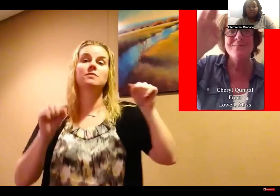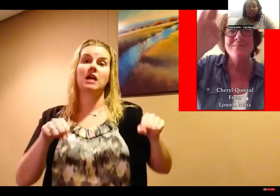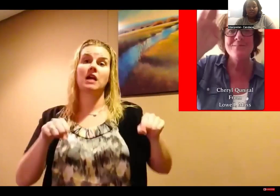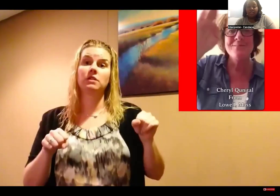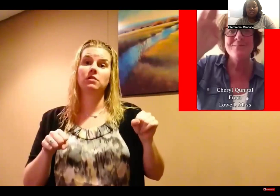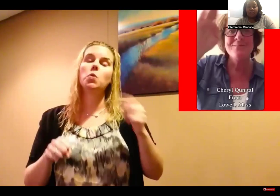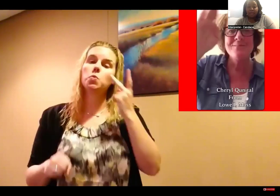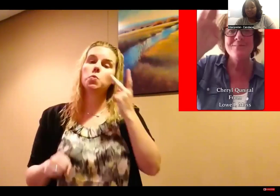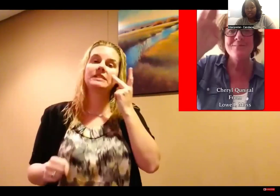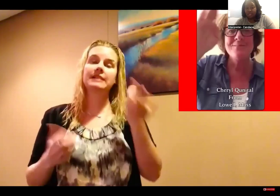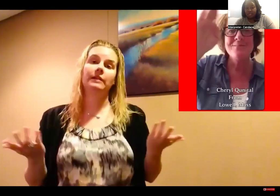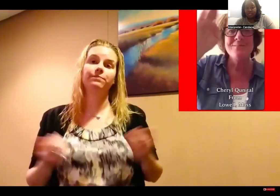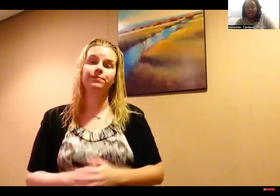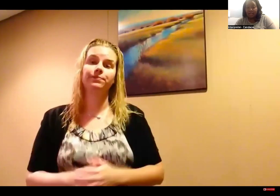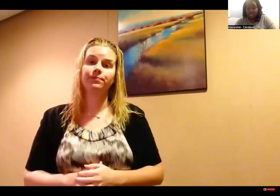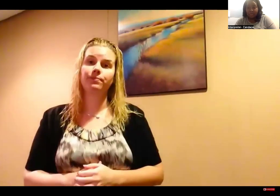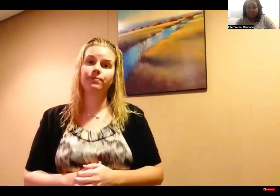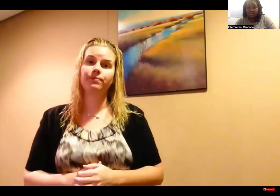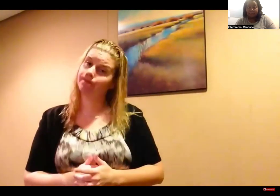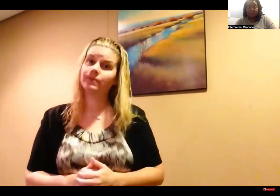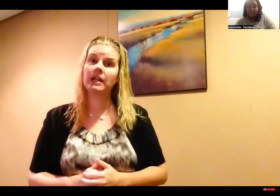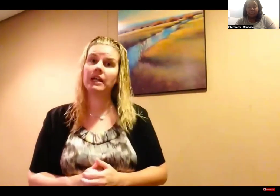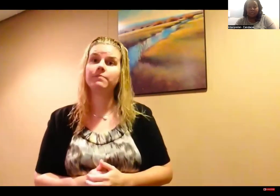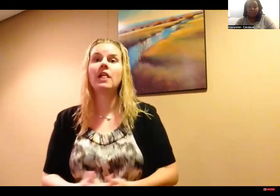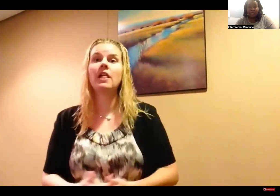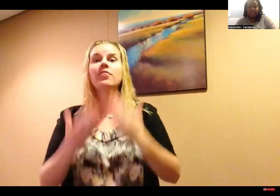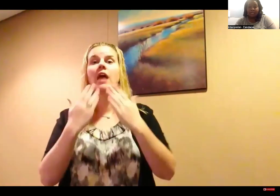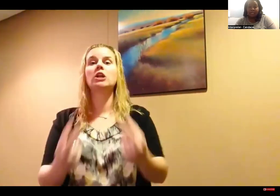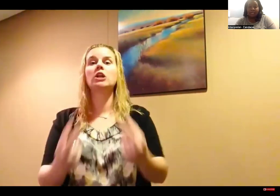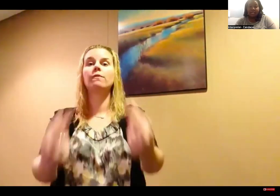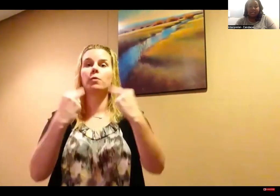and get removed VRI machines out of hospitals. So we'll